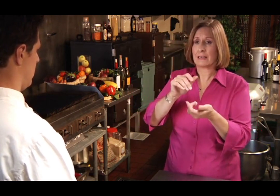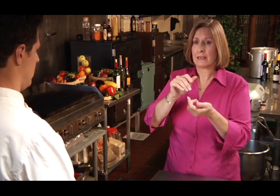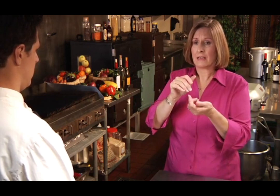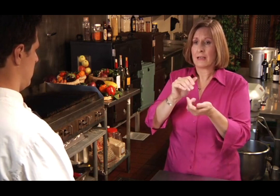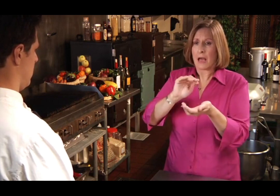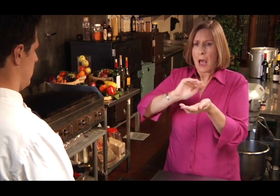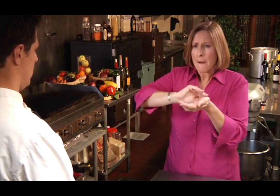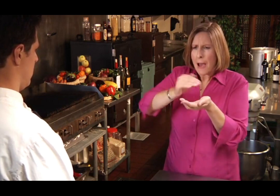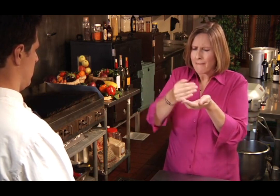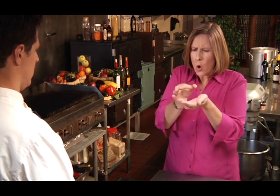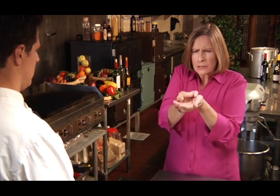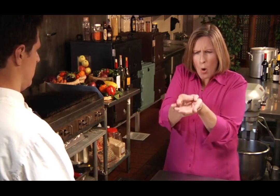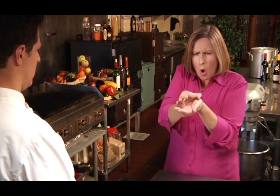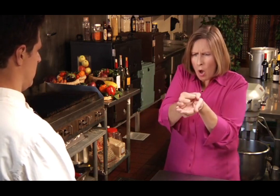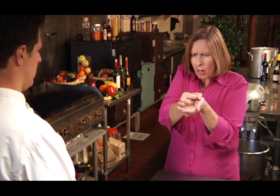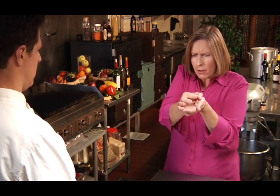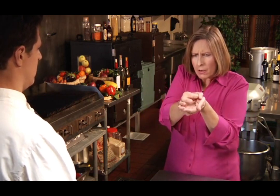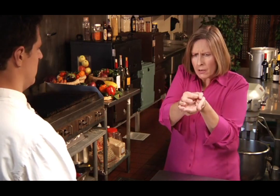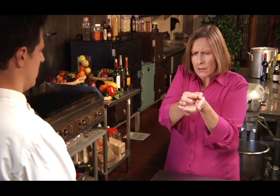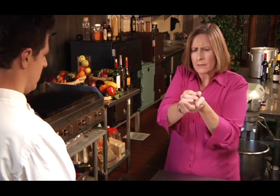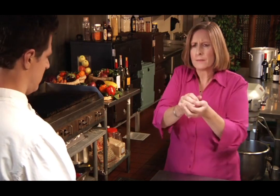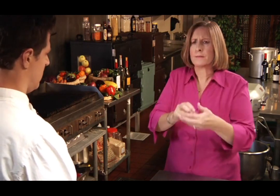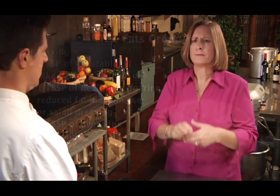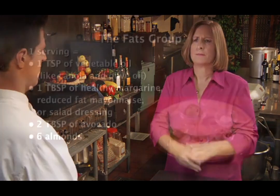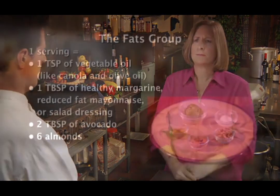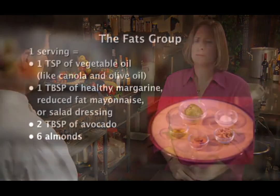so a serving size is very small.